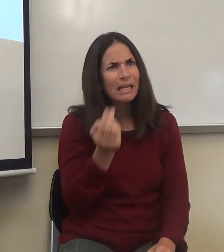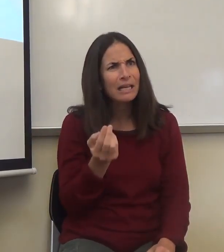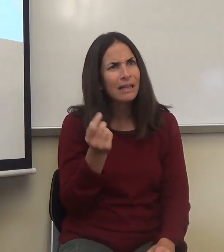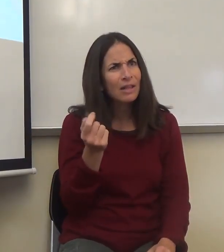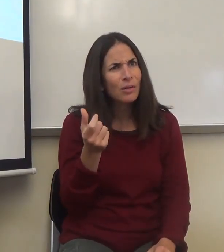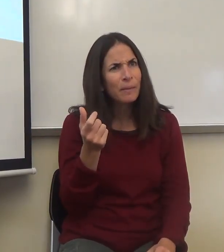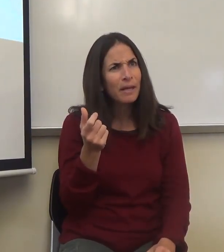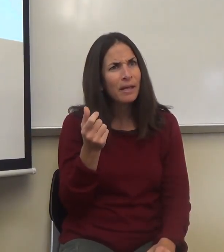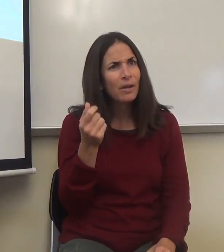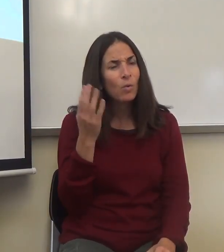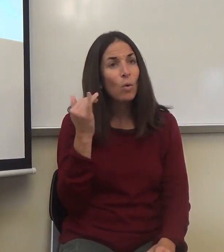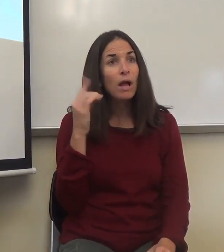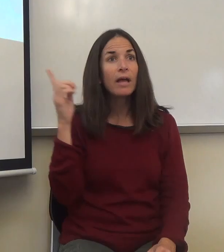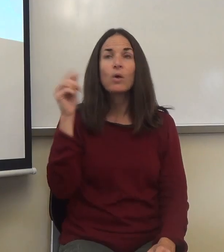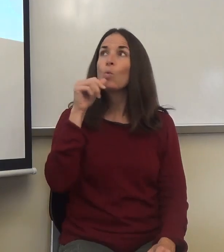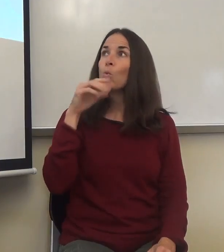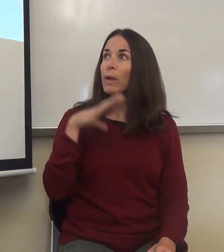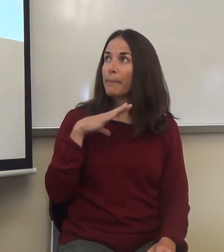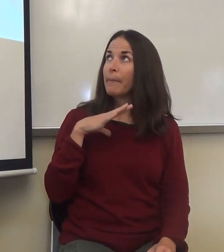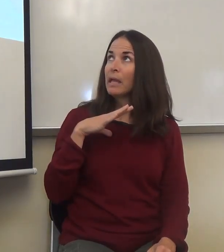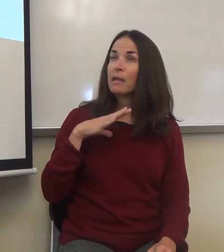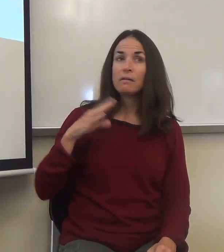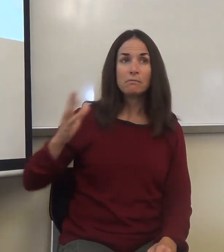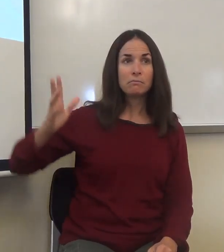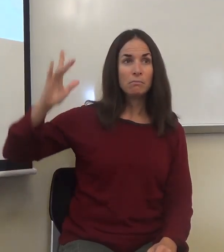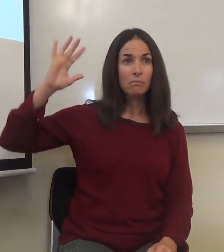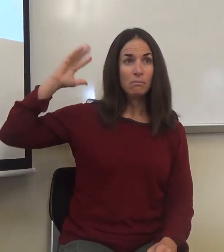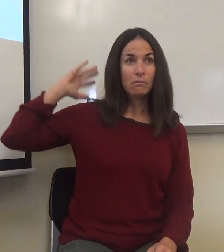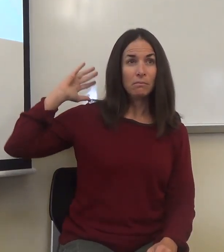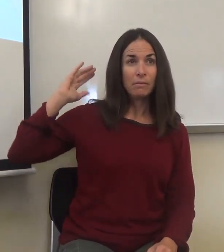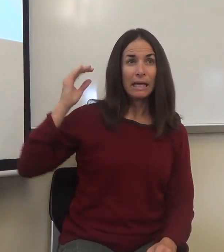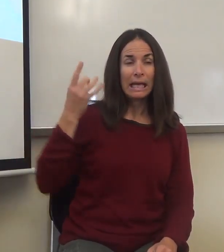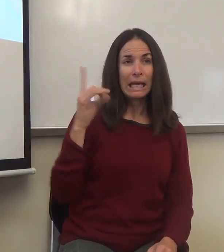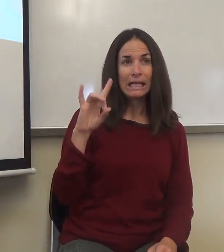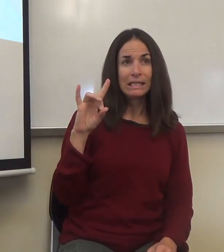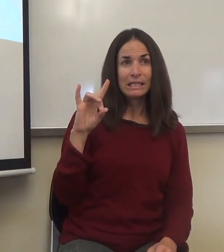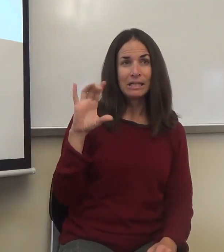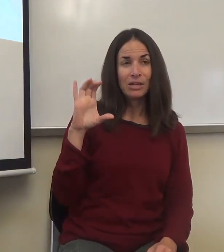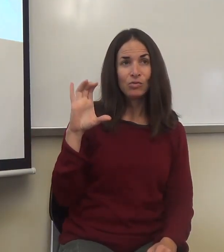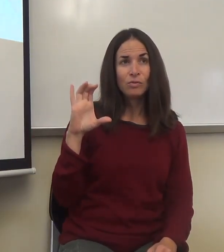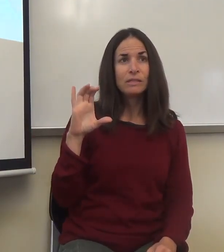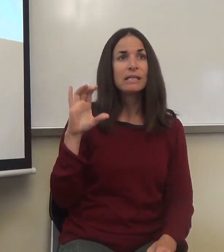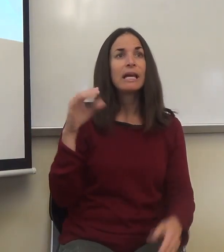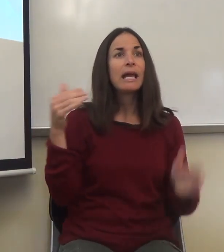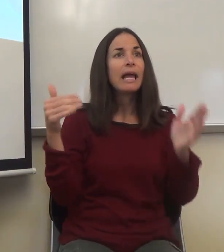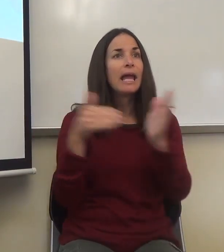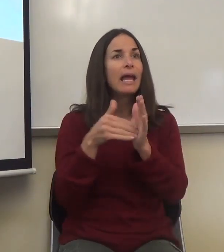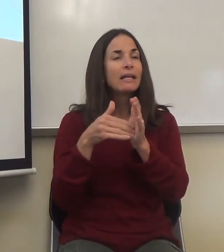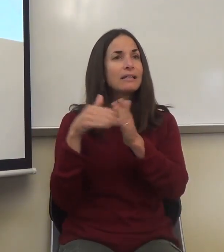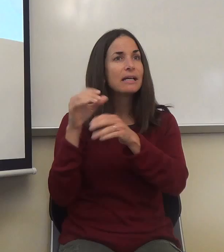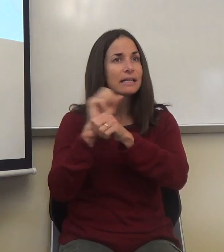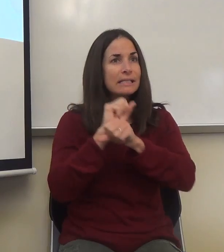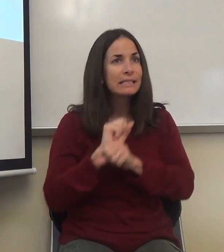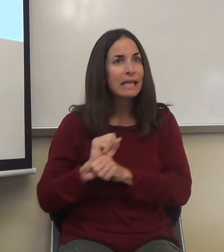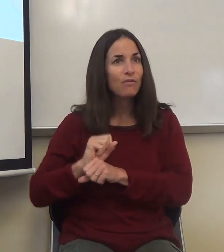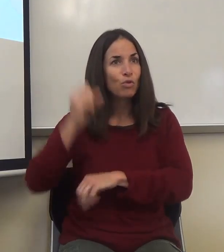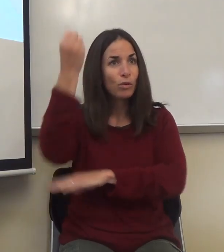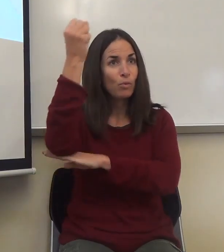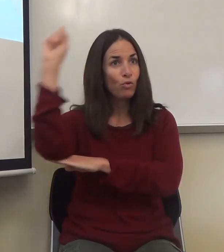People who want to end slavery. That's what it means. So if,